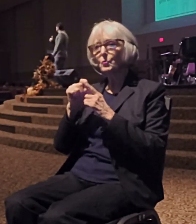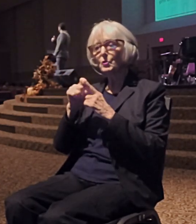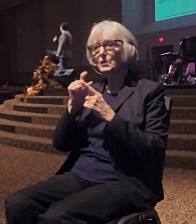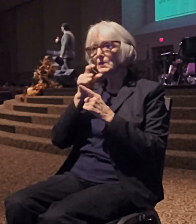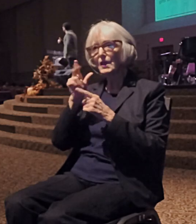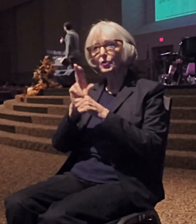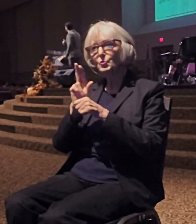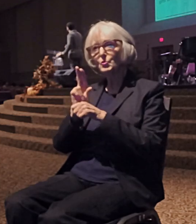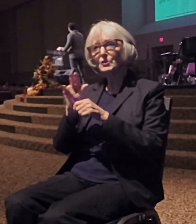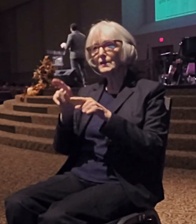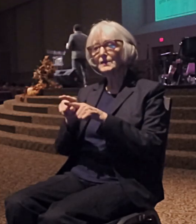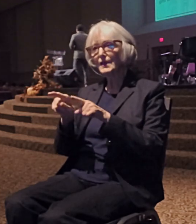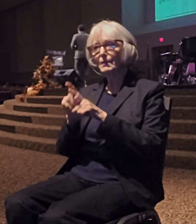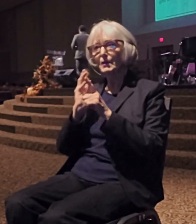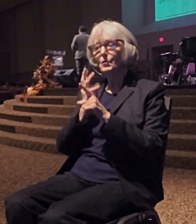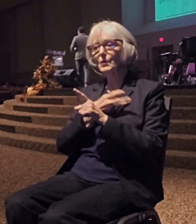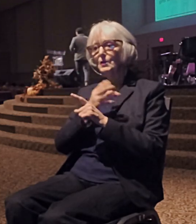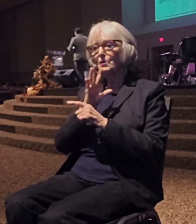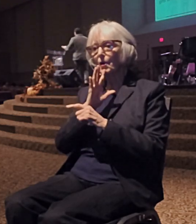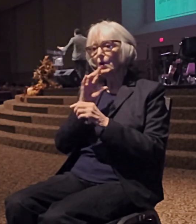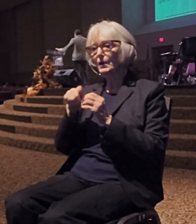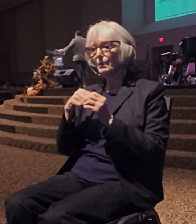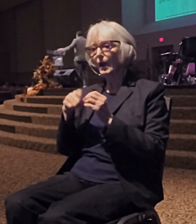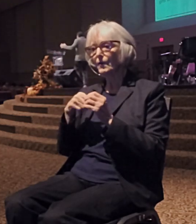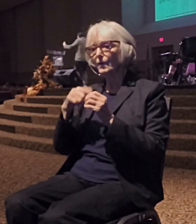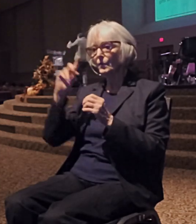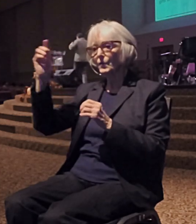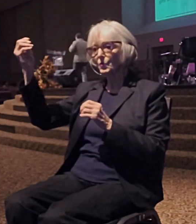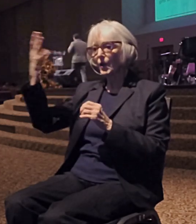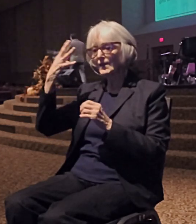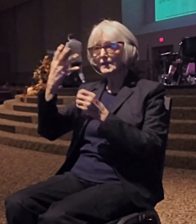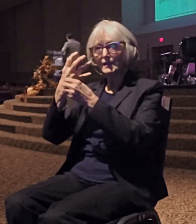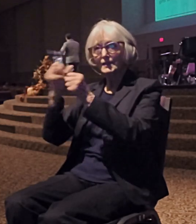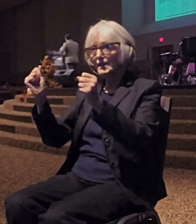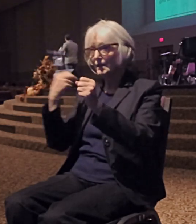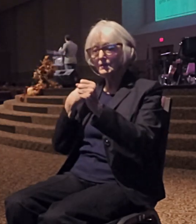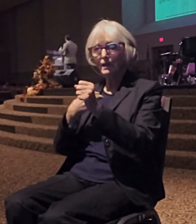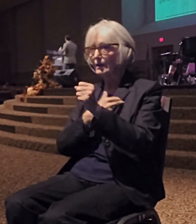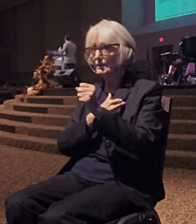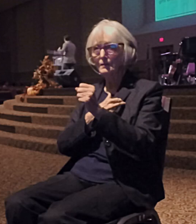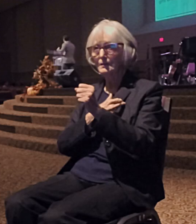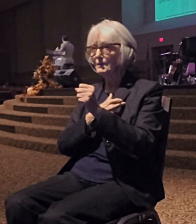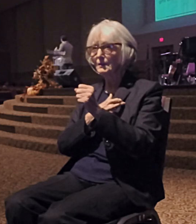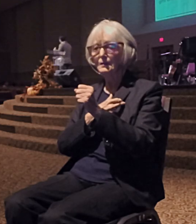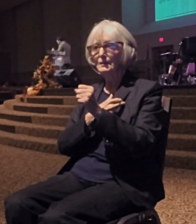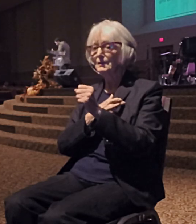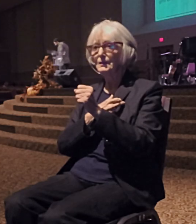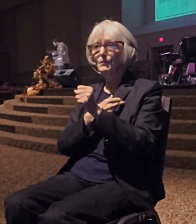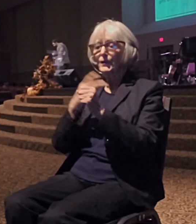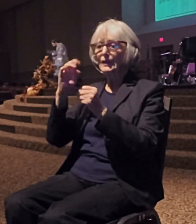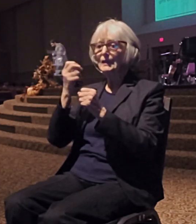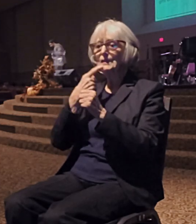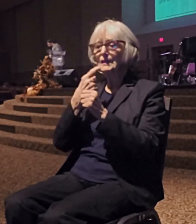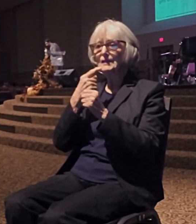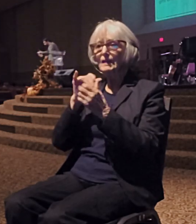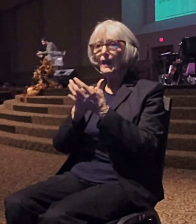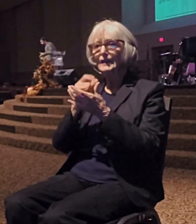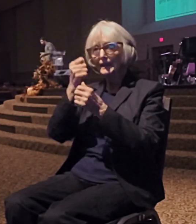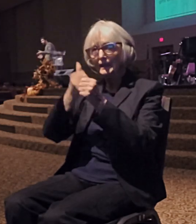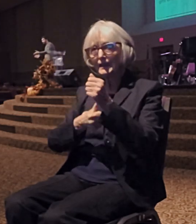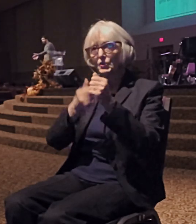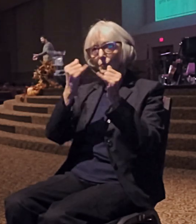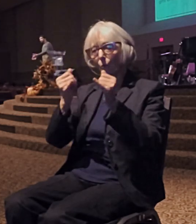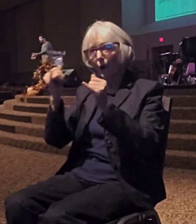used in the same way as we talk about the grace that saves us. When he says that to each